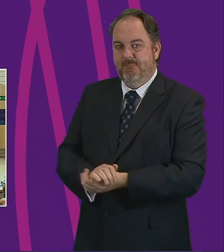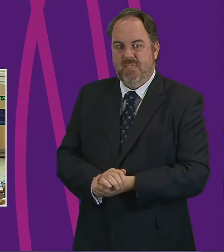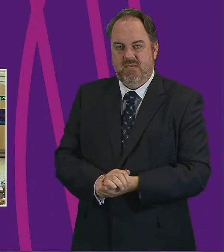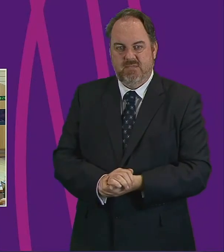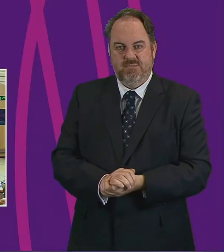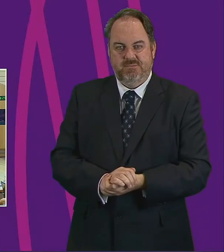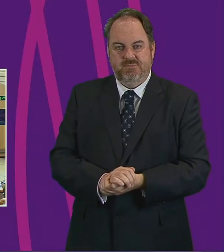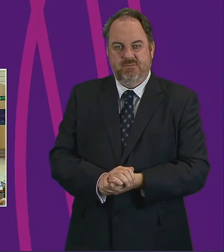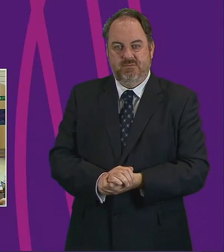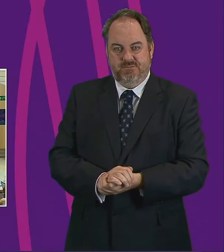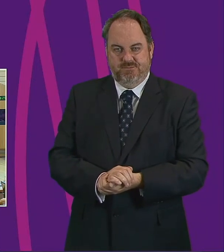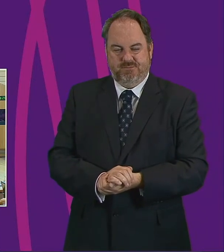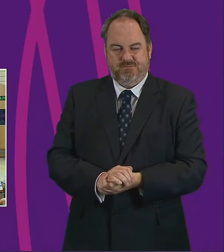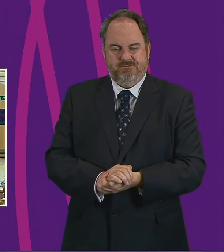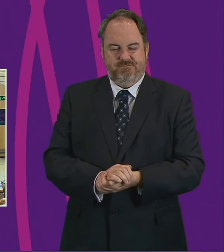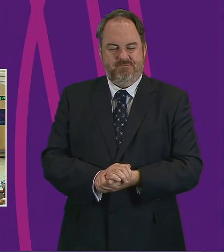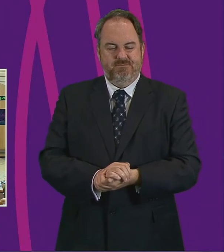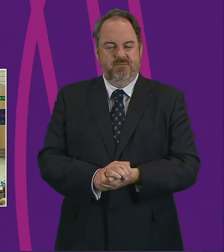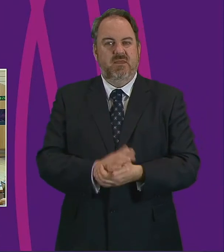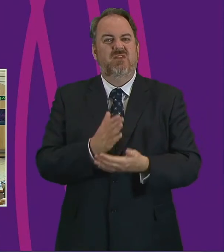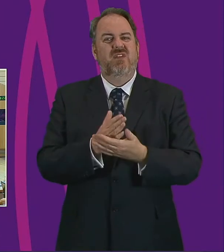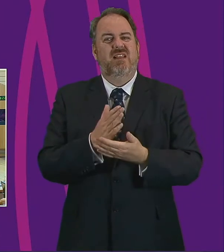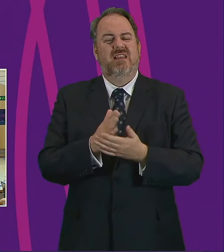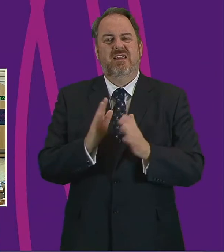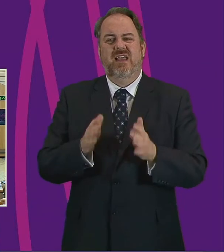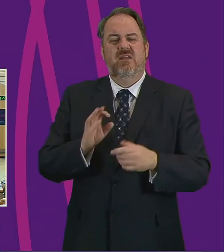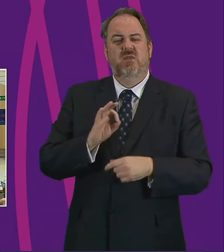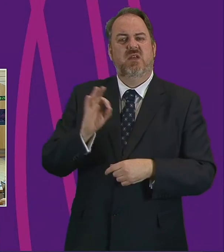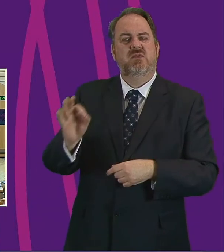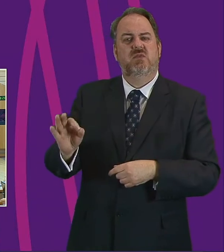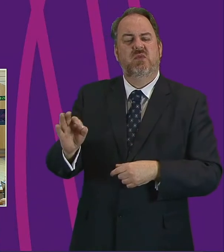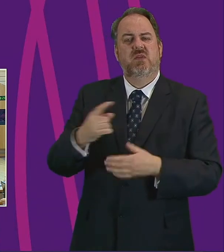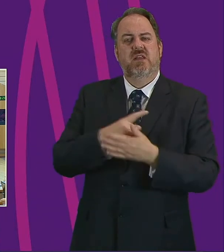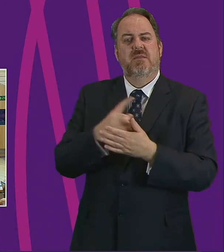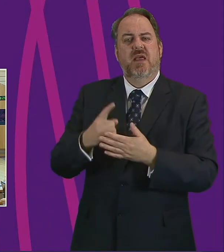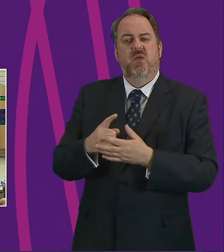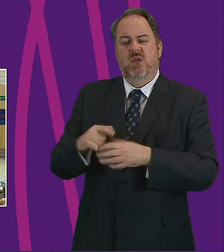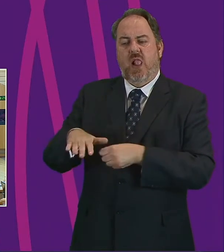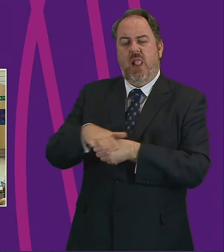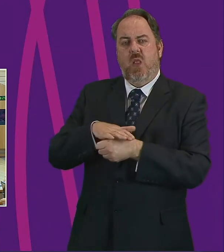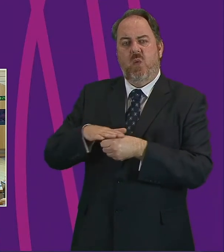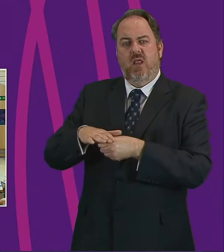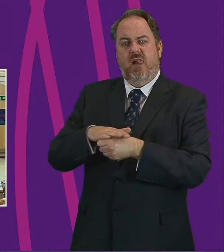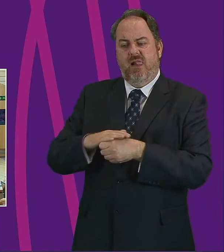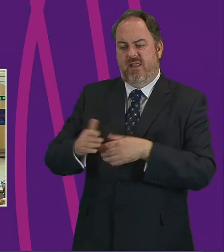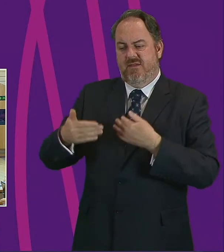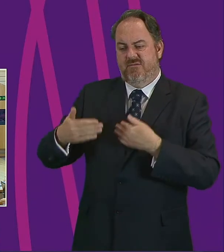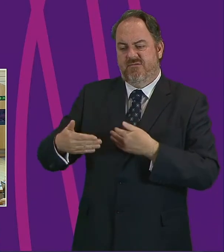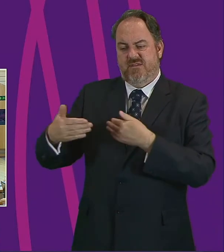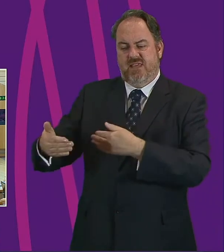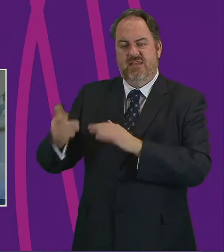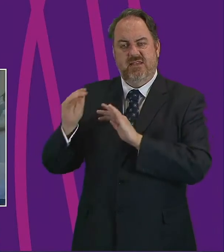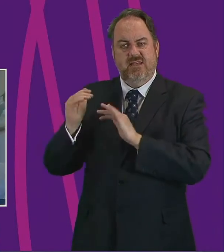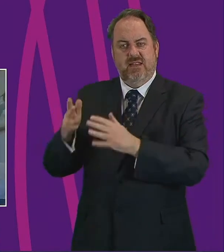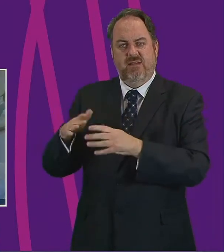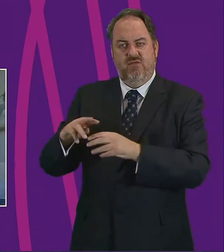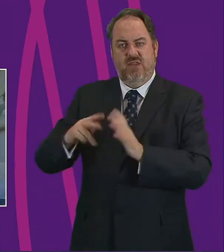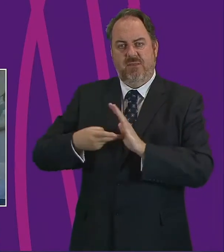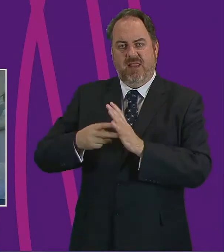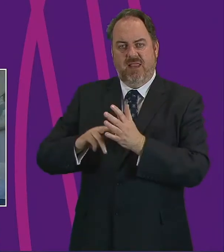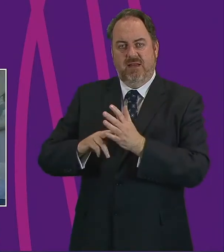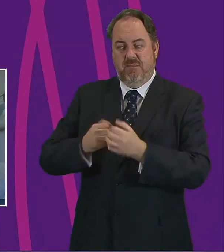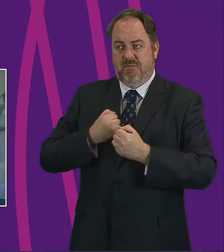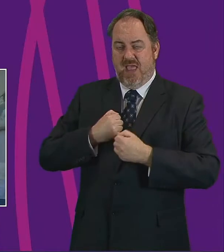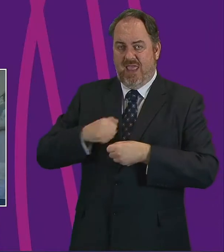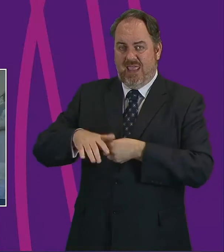Thank you, Presiding Officer. Cabinet Secretary, I'm referring to the local phasing delivery plan. In my rural constituency, there's a key role